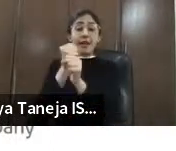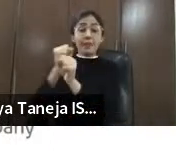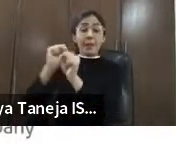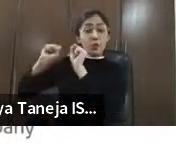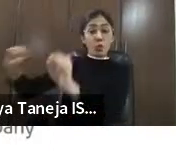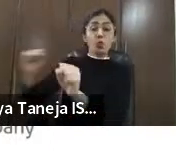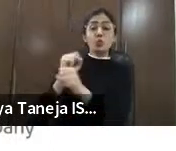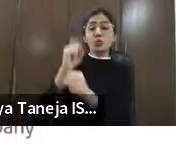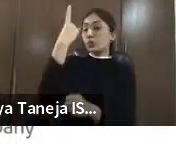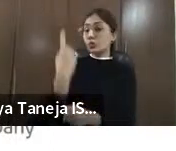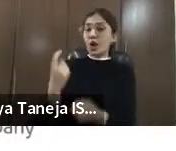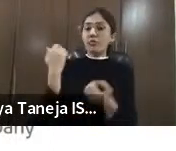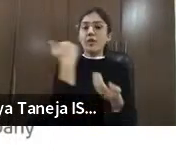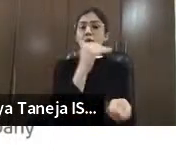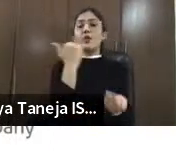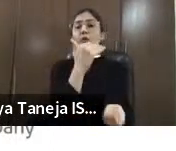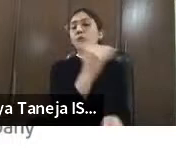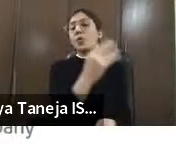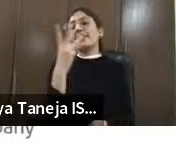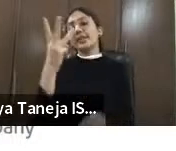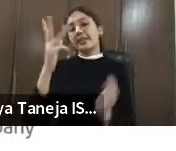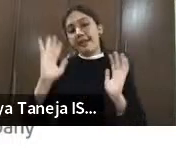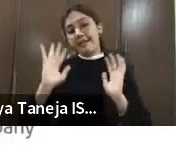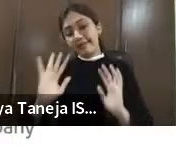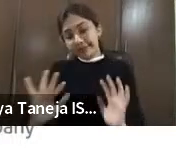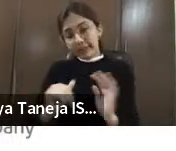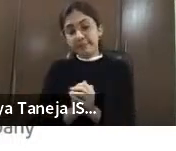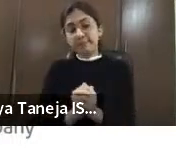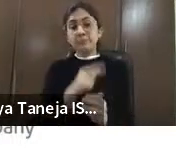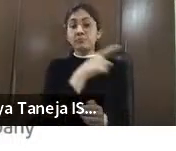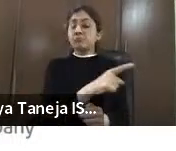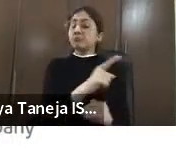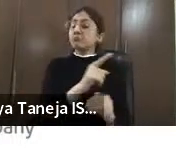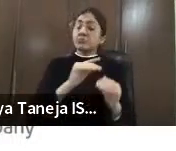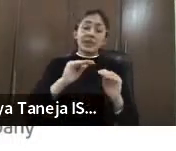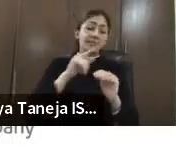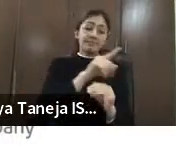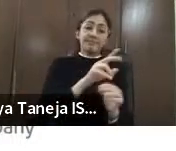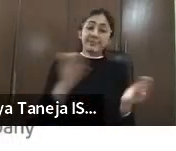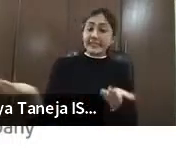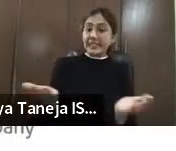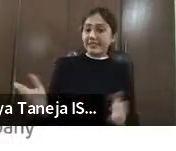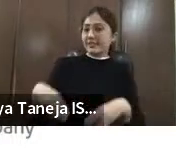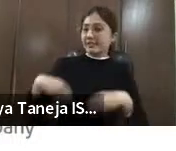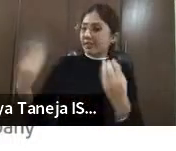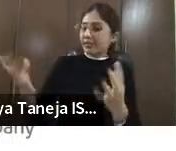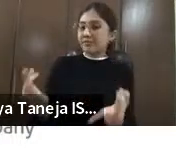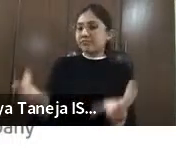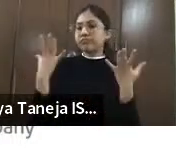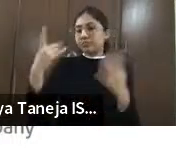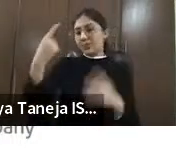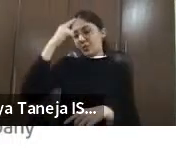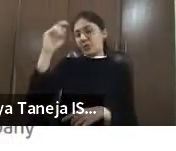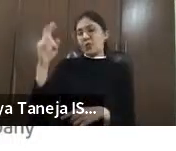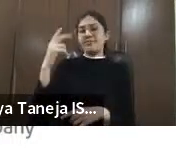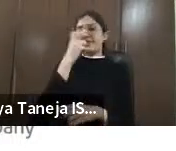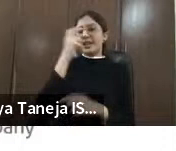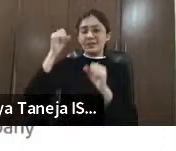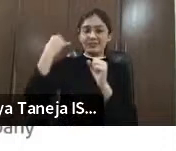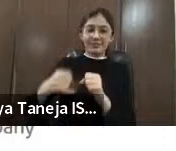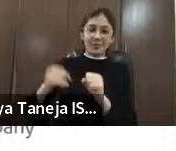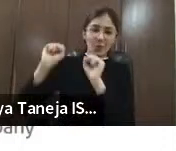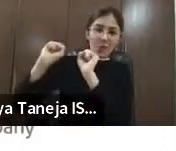Gujarat. Presently, he is rendering his invaluable service to the School for the Blind Gandhinagar